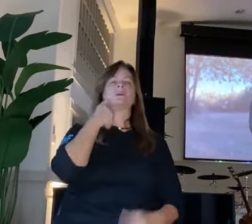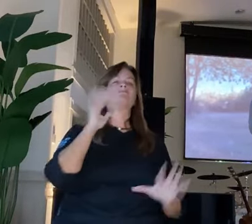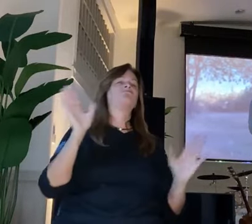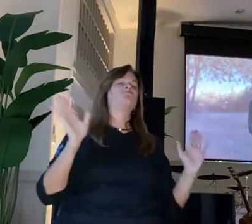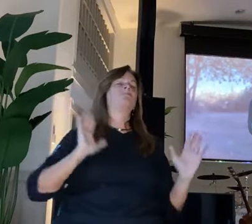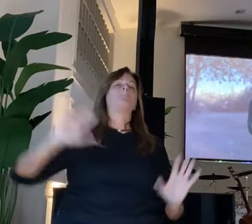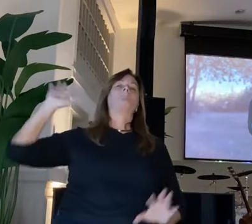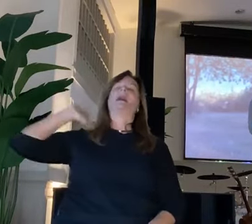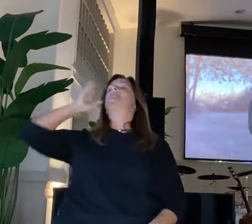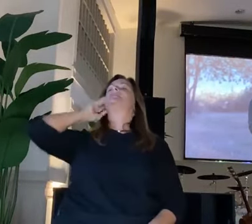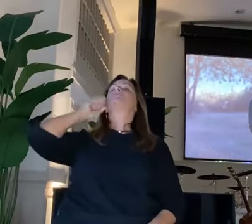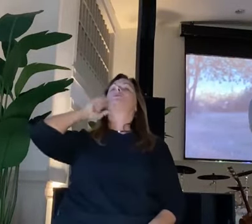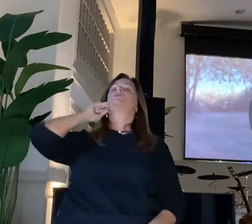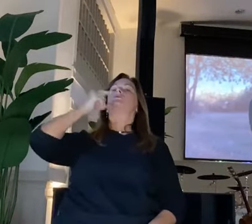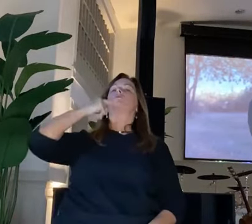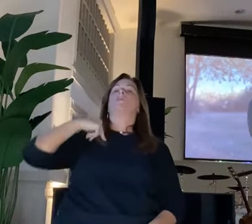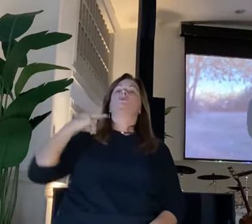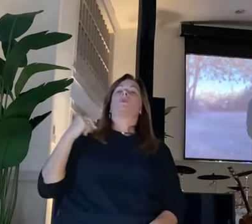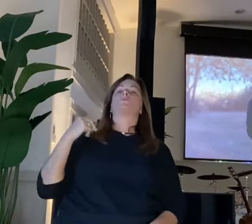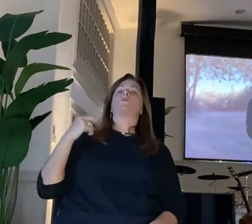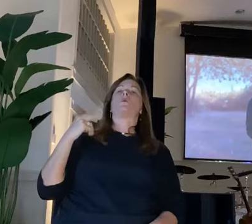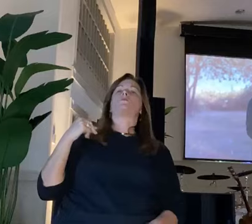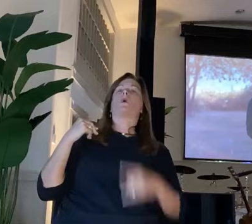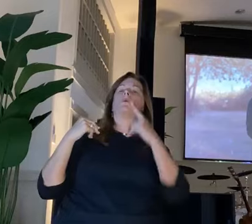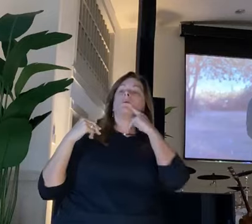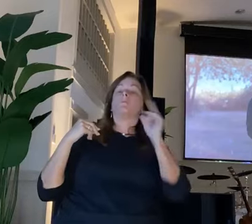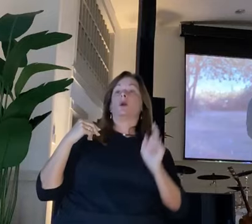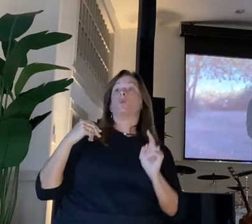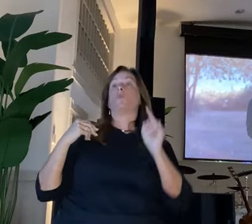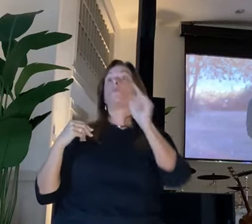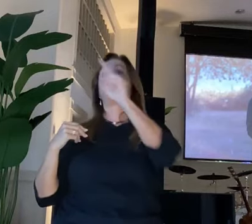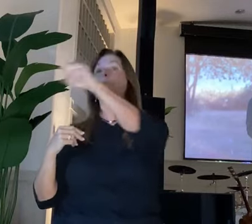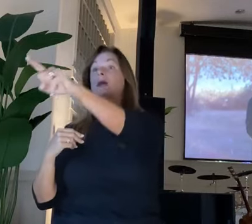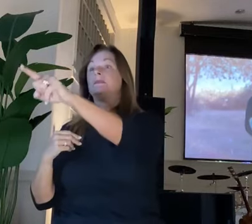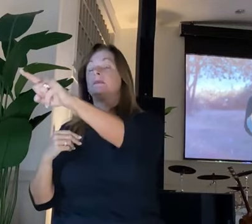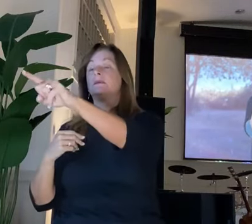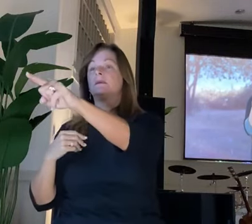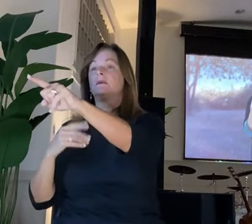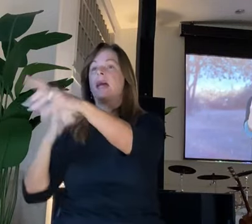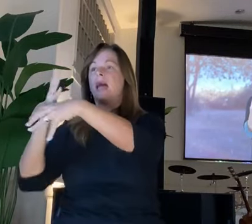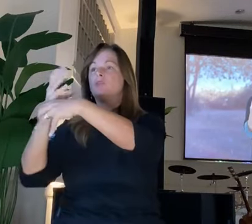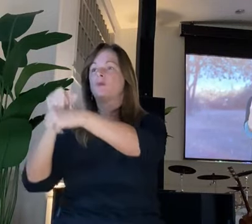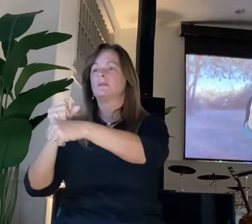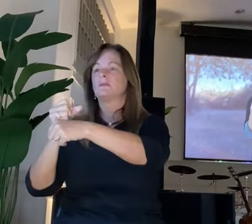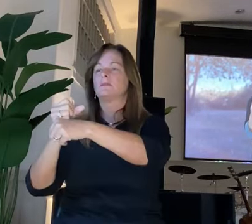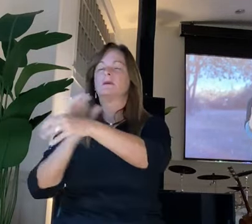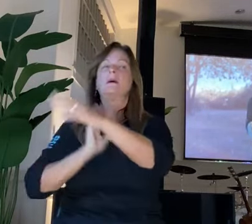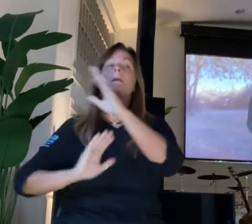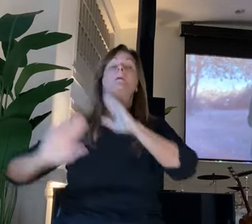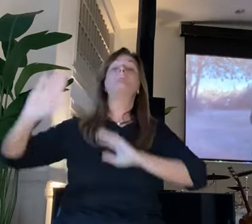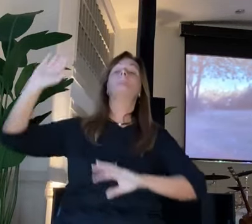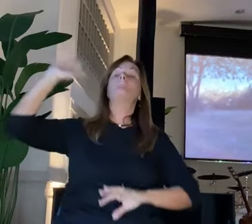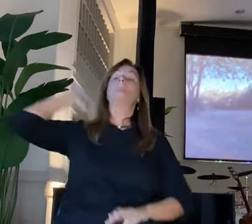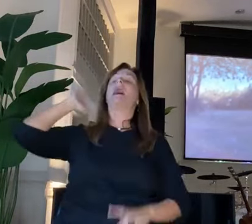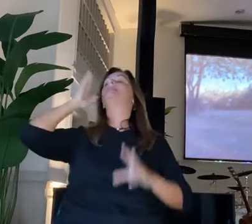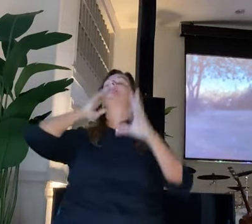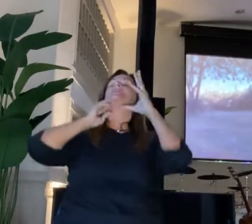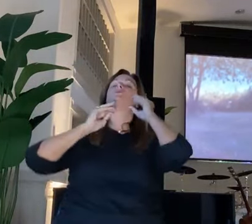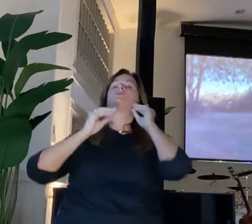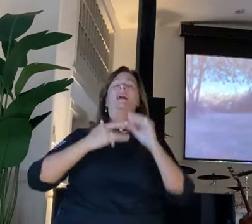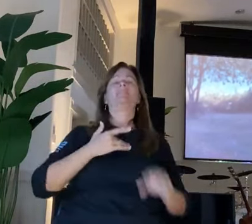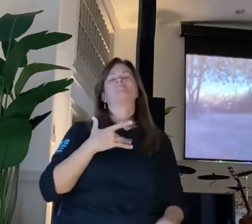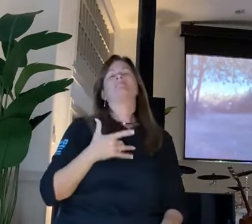my past experiences and my personal preferences. My past experience and my